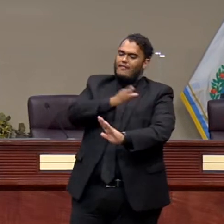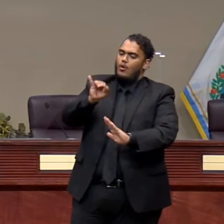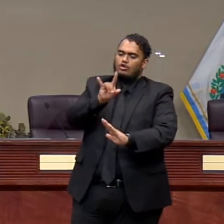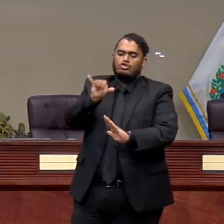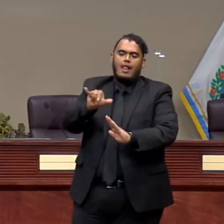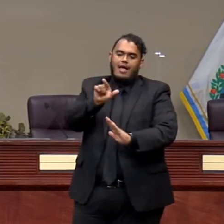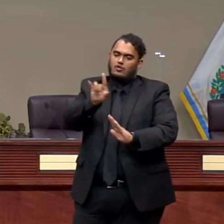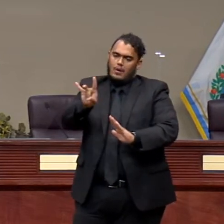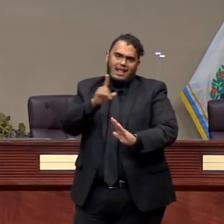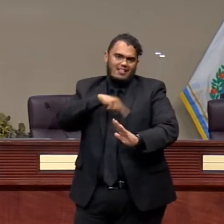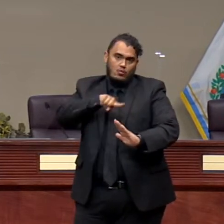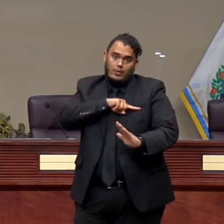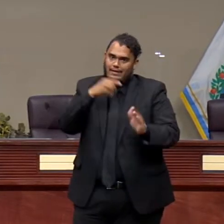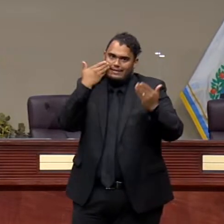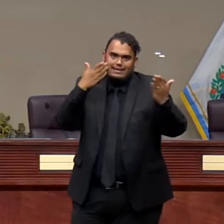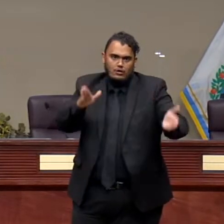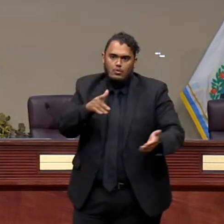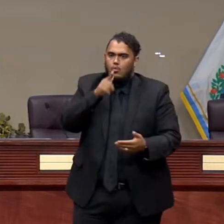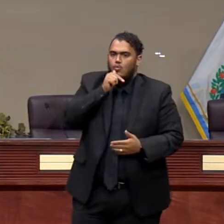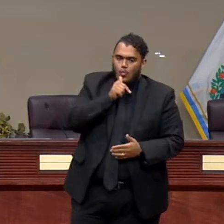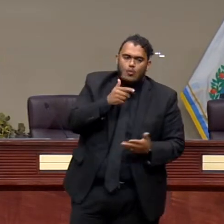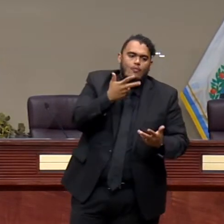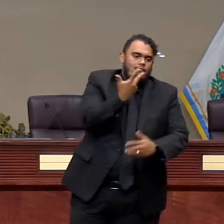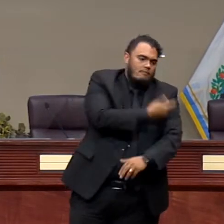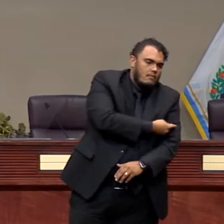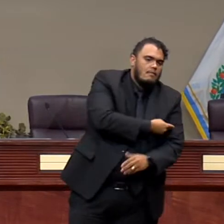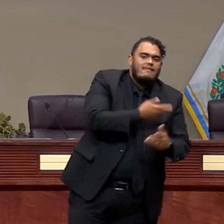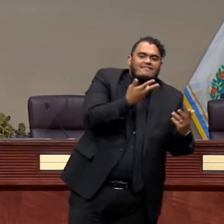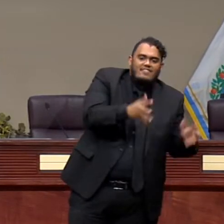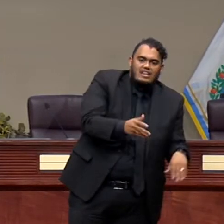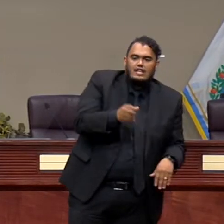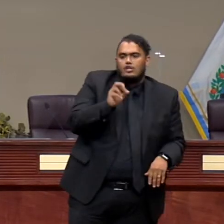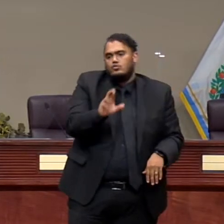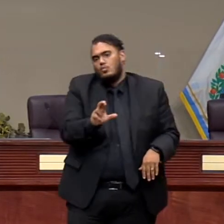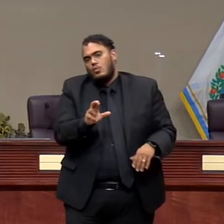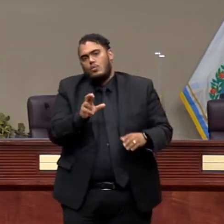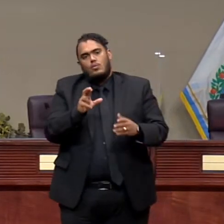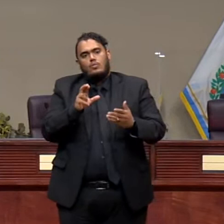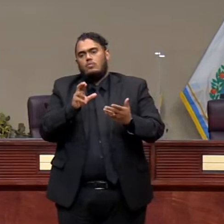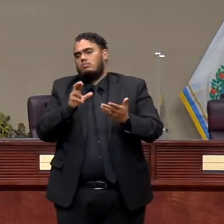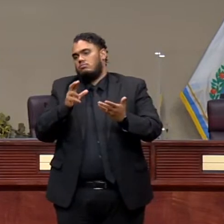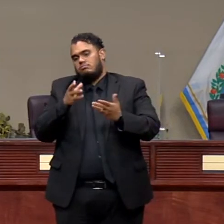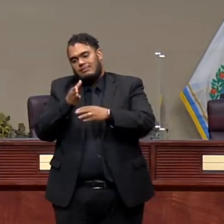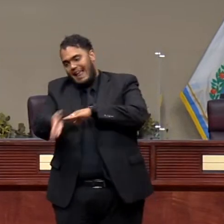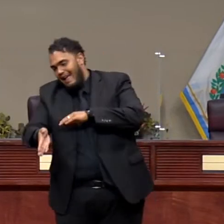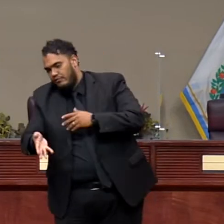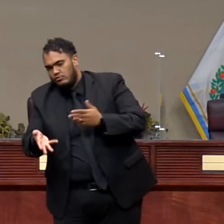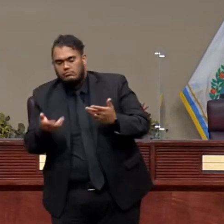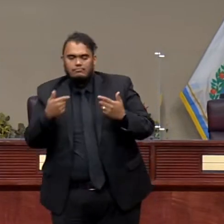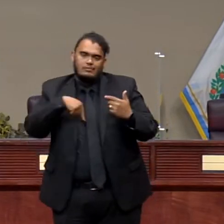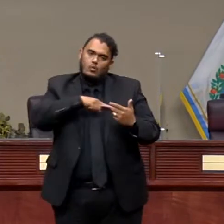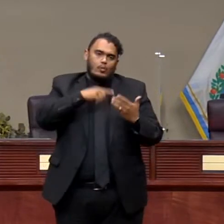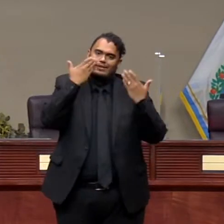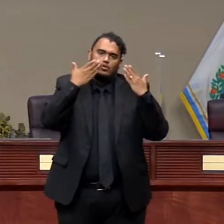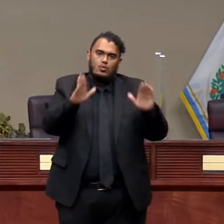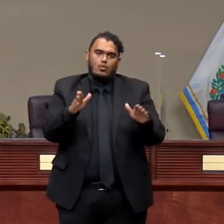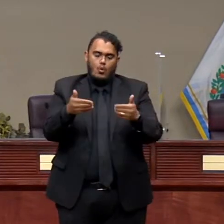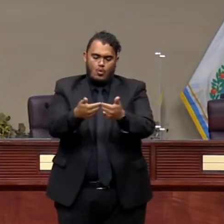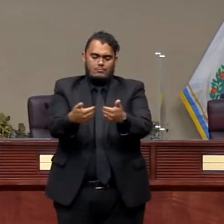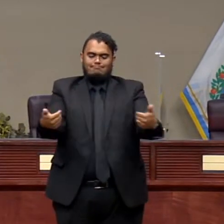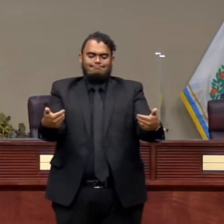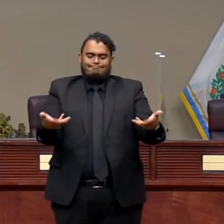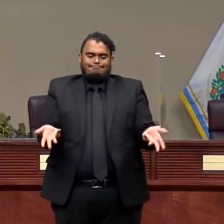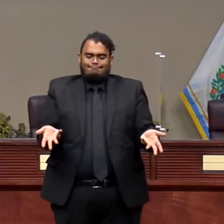don't know when the employee may have been vaccinated before or after. So we don't have